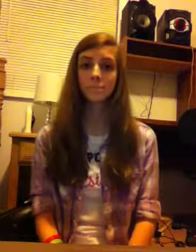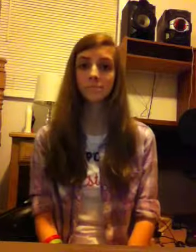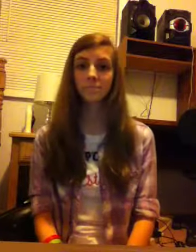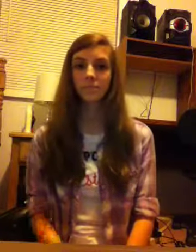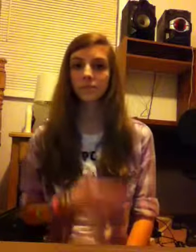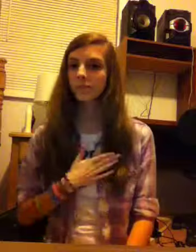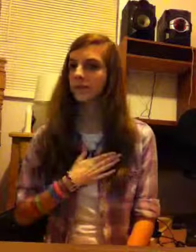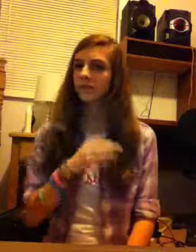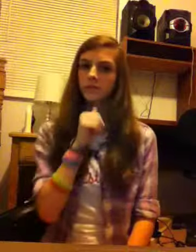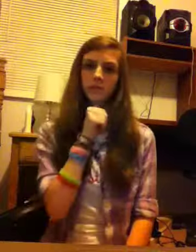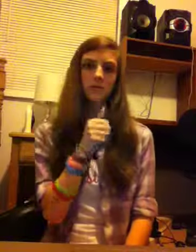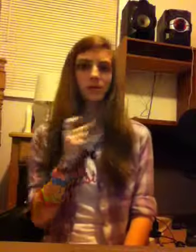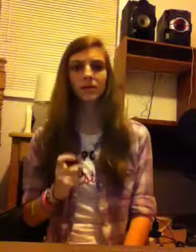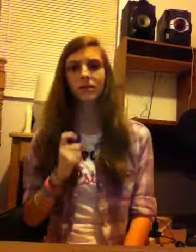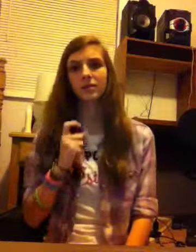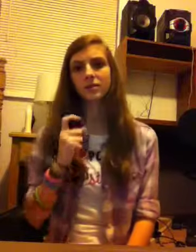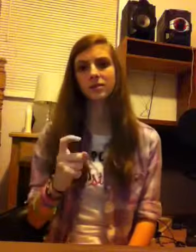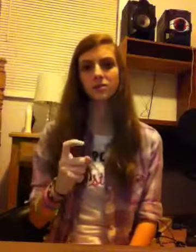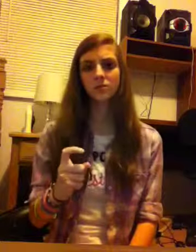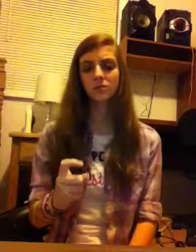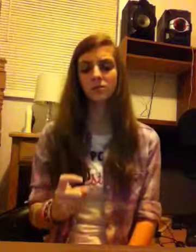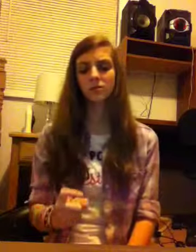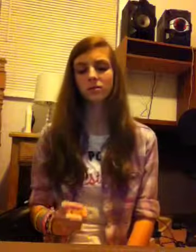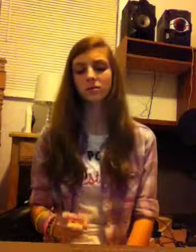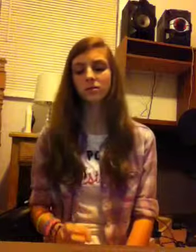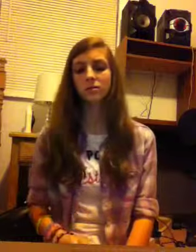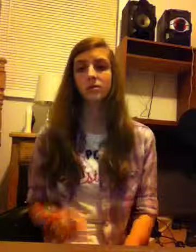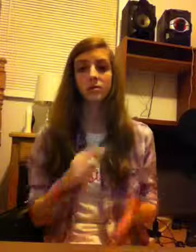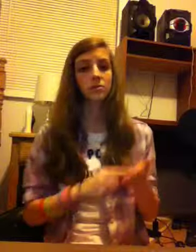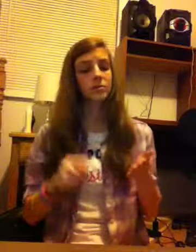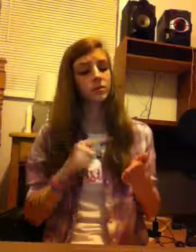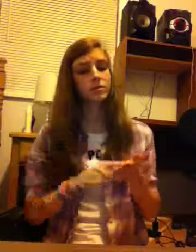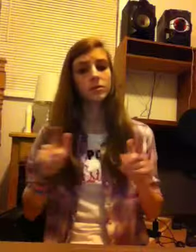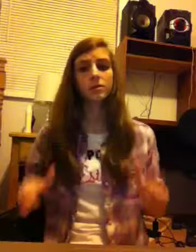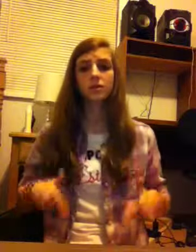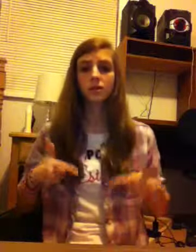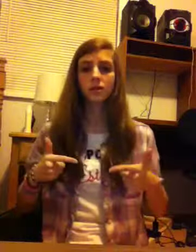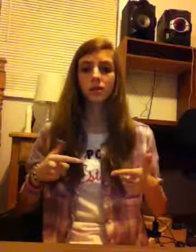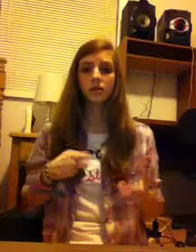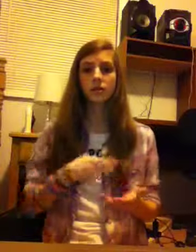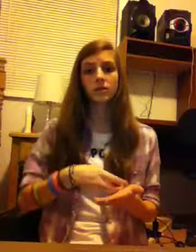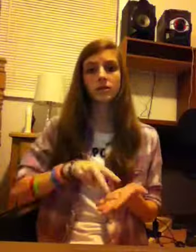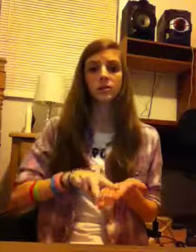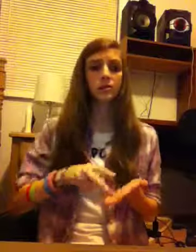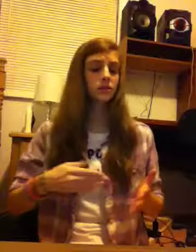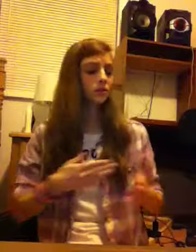It's not what I asked for Sometimes life just